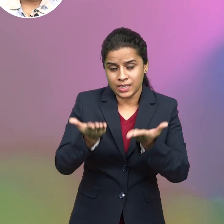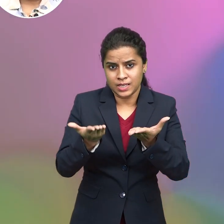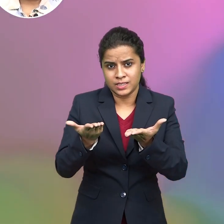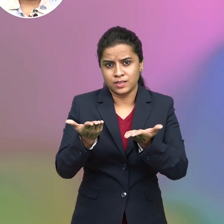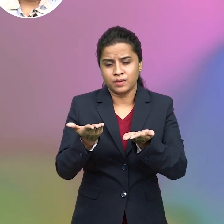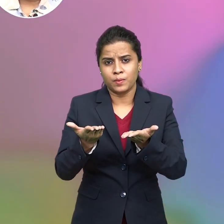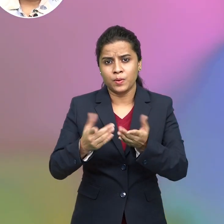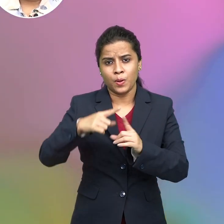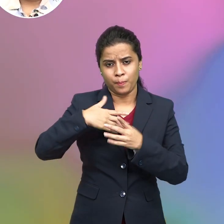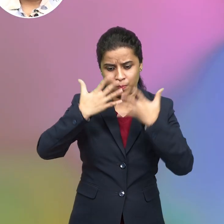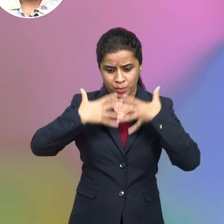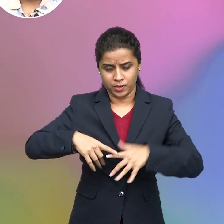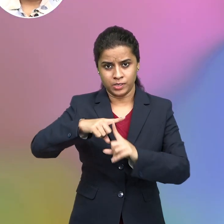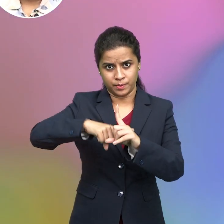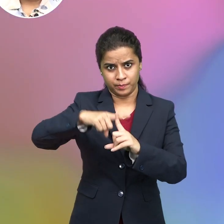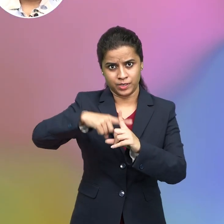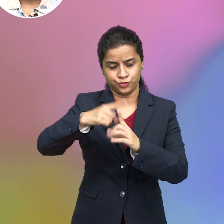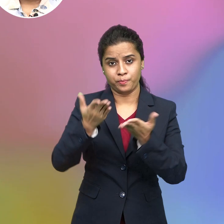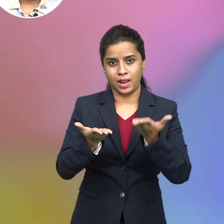the constant body temperature.